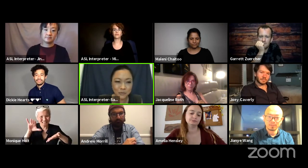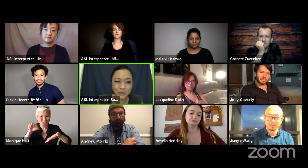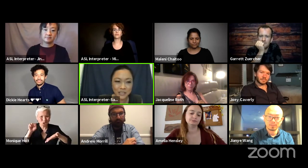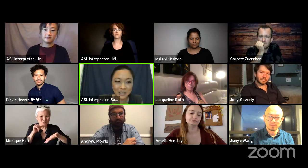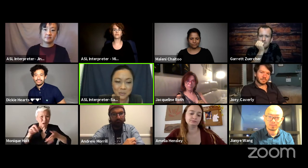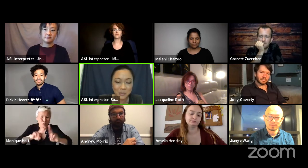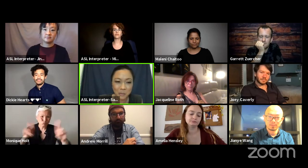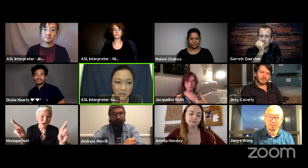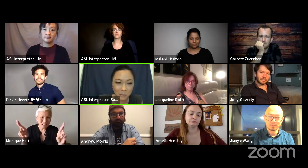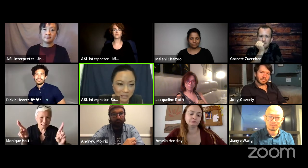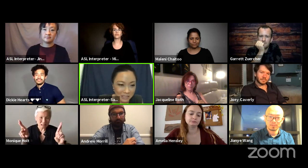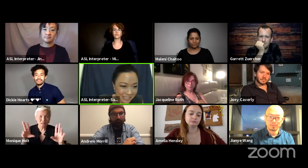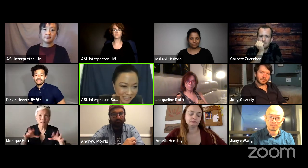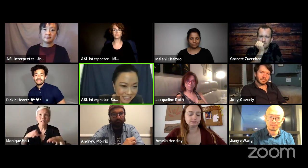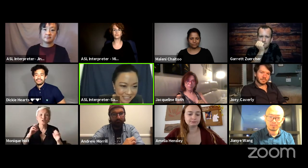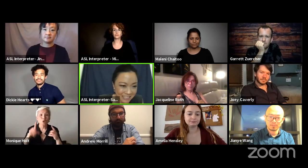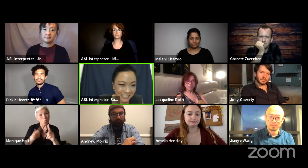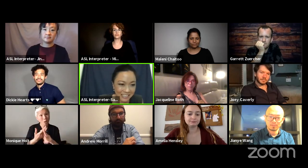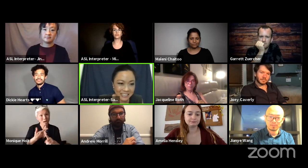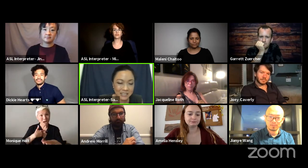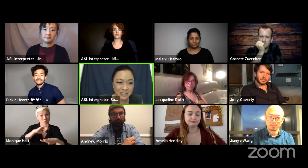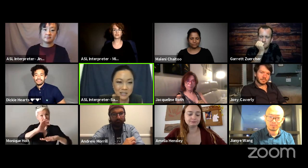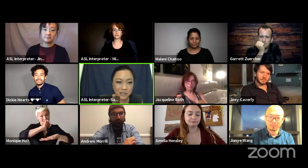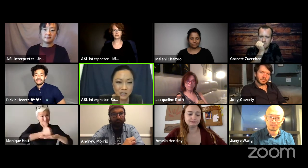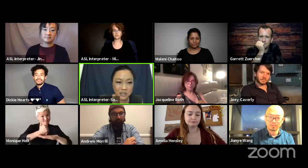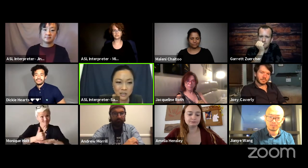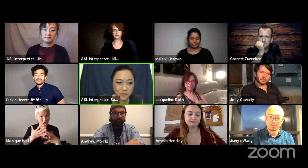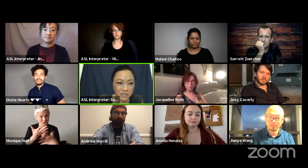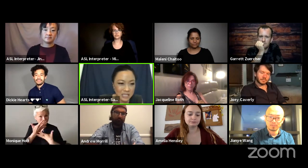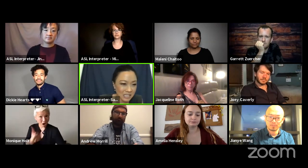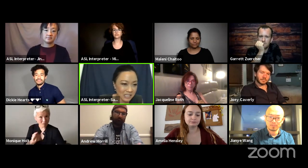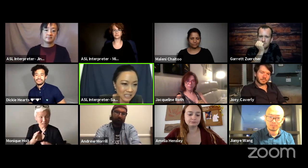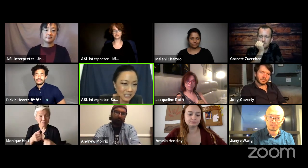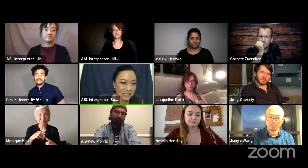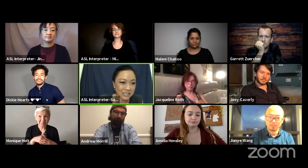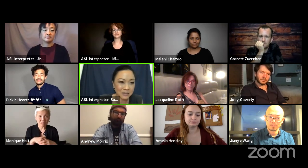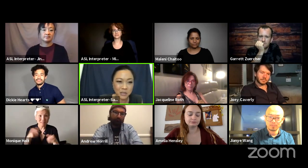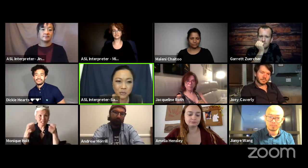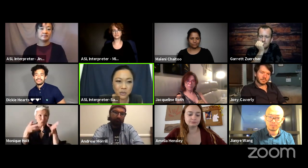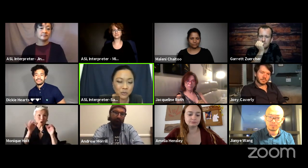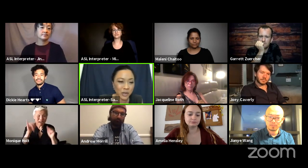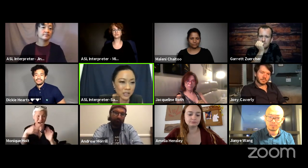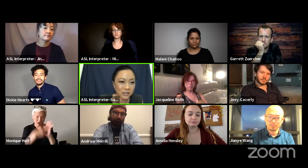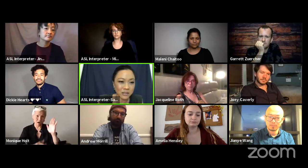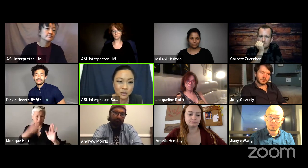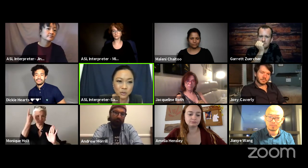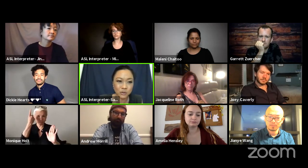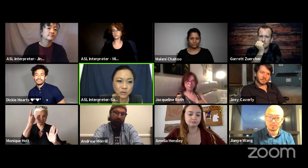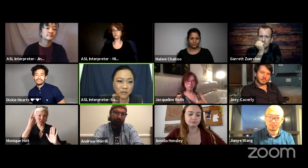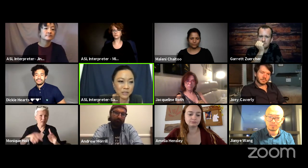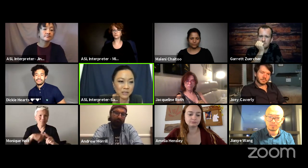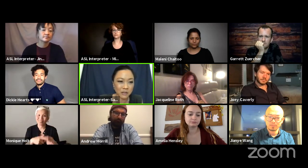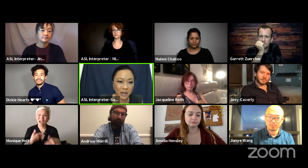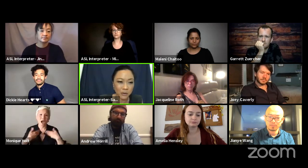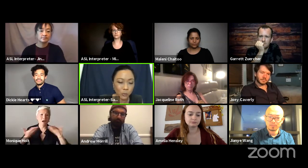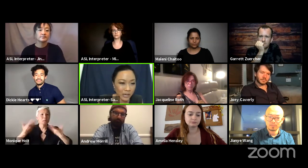feel like it's my baby and it's still in its infancy. I'm not really ready to confidently give that away